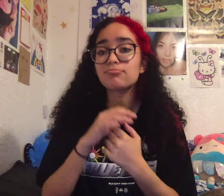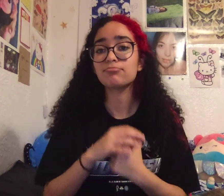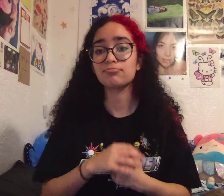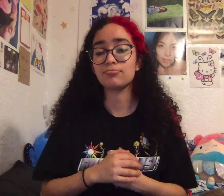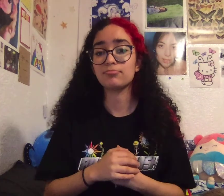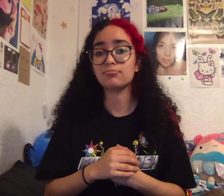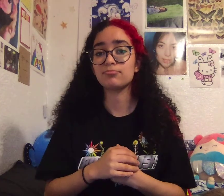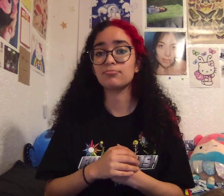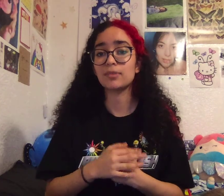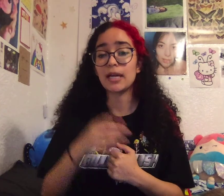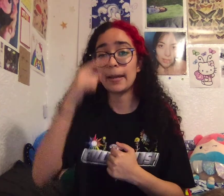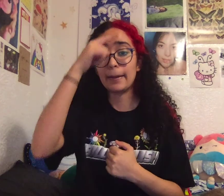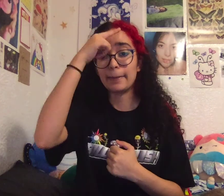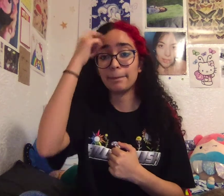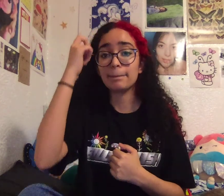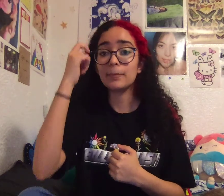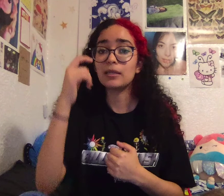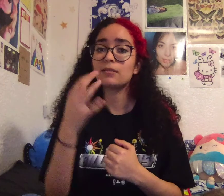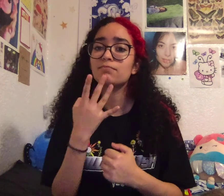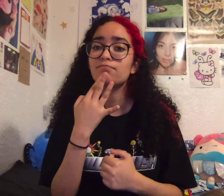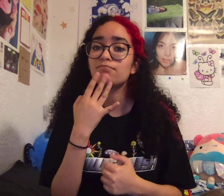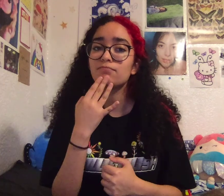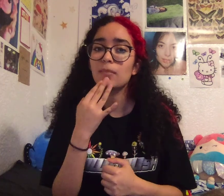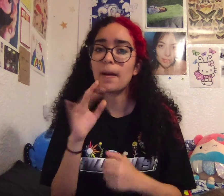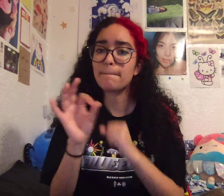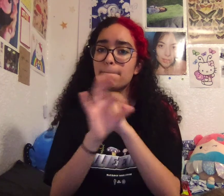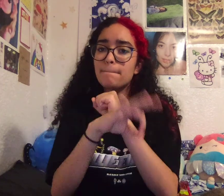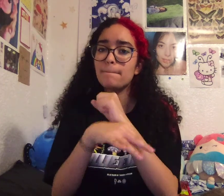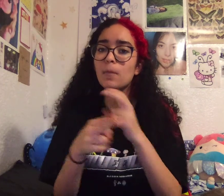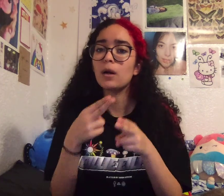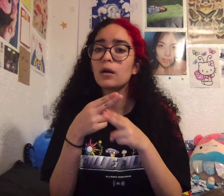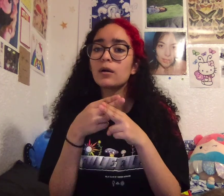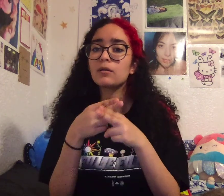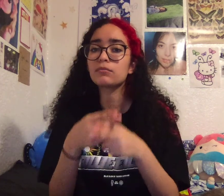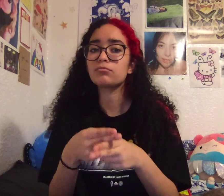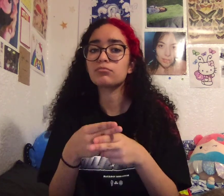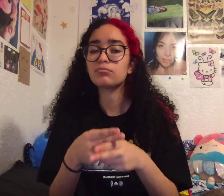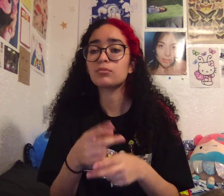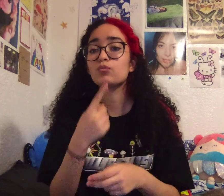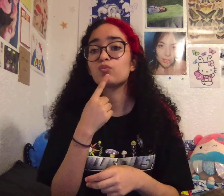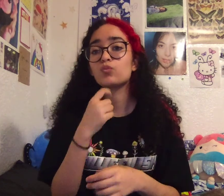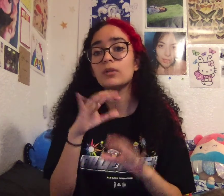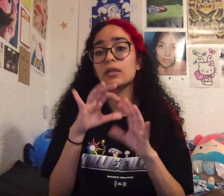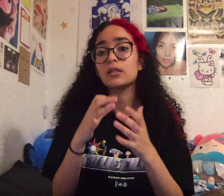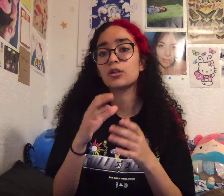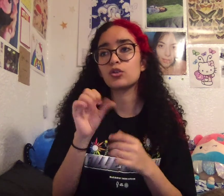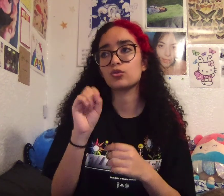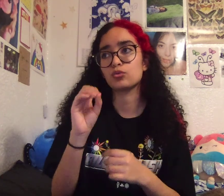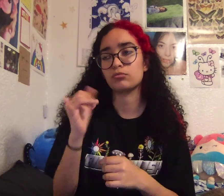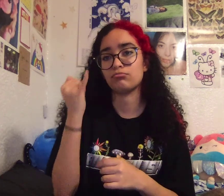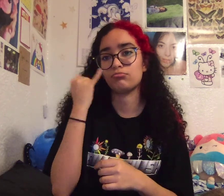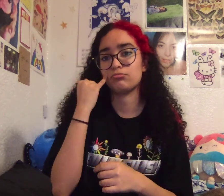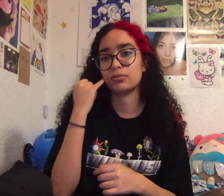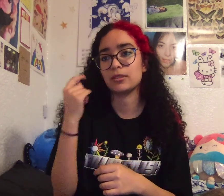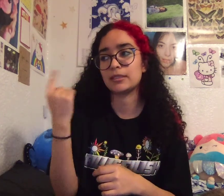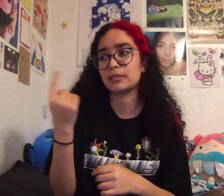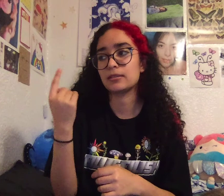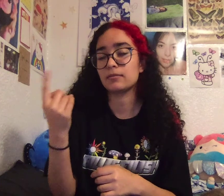Because of its color, Mars is called the red planet. So if anyone asks you, what's the red planet? Tell them, hey, the